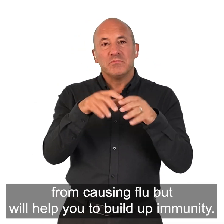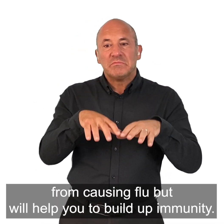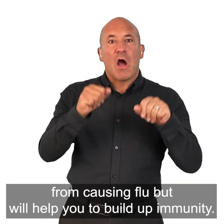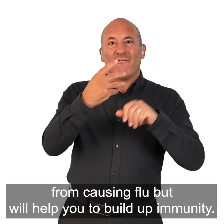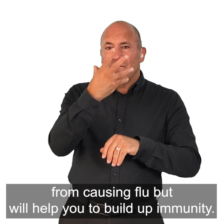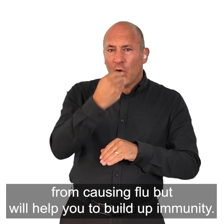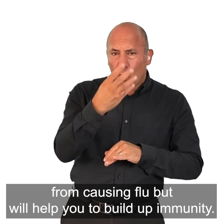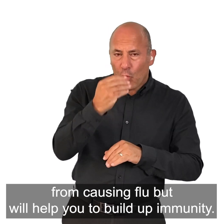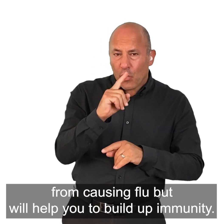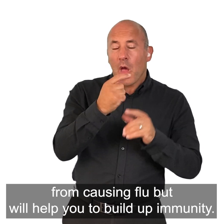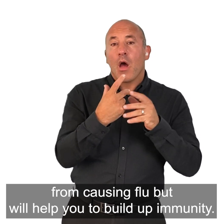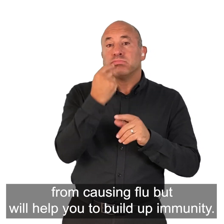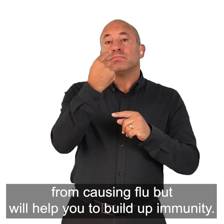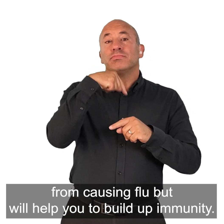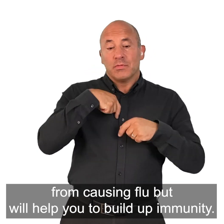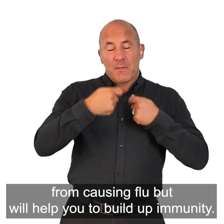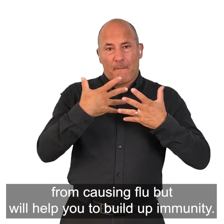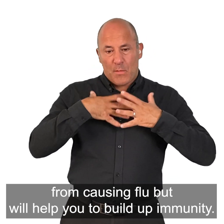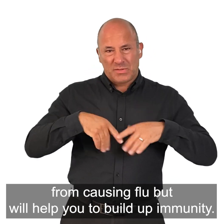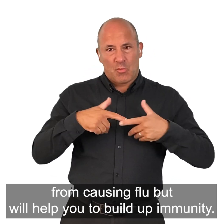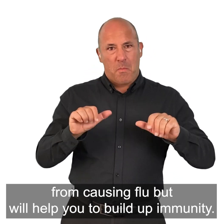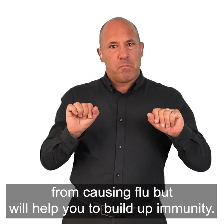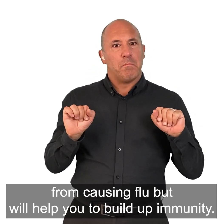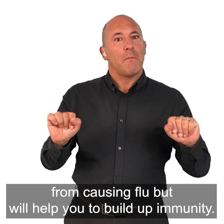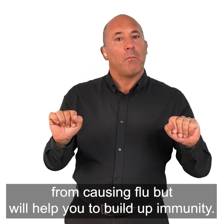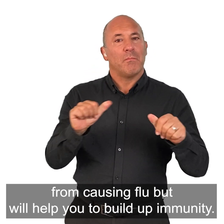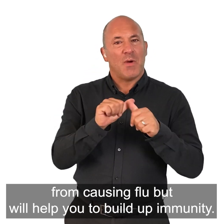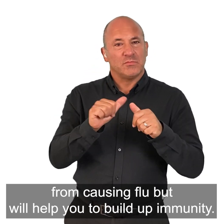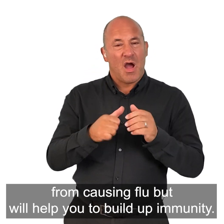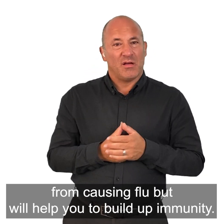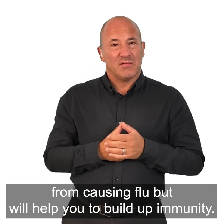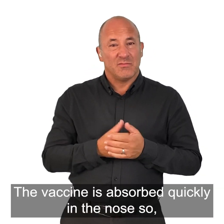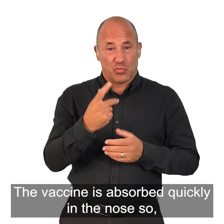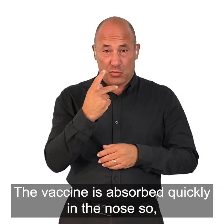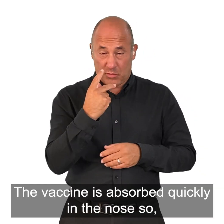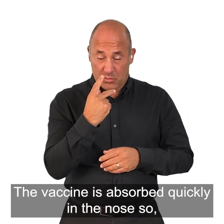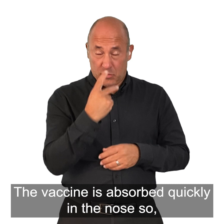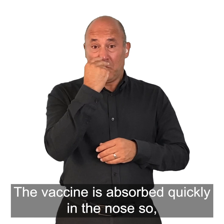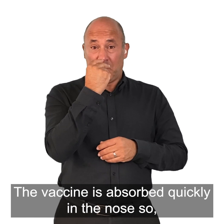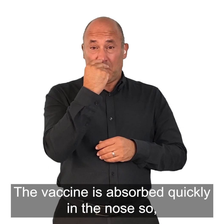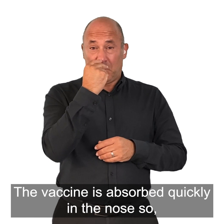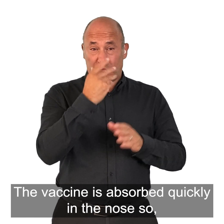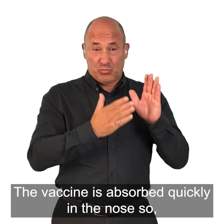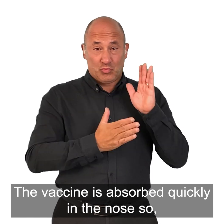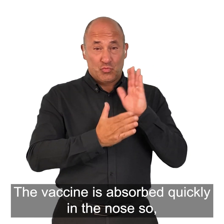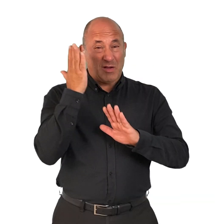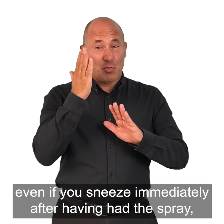from causing flu, but will help you to build up immunity. The vaccine is absorbed quickly in the nose,